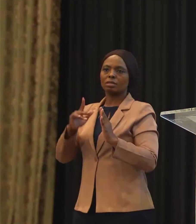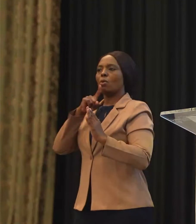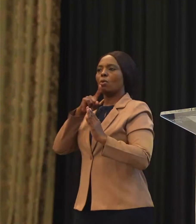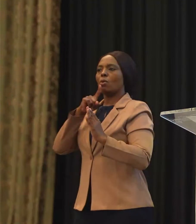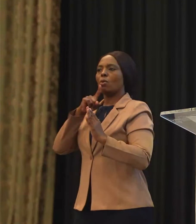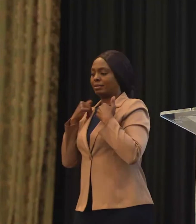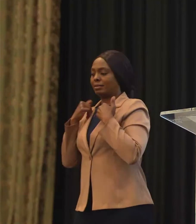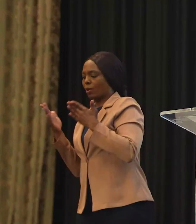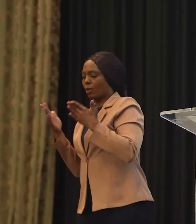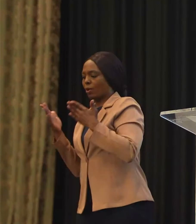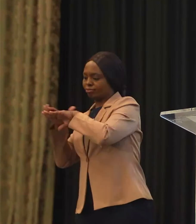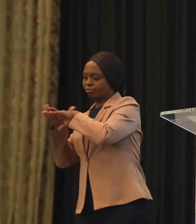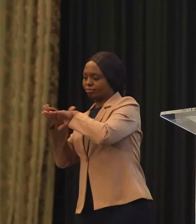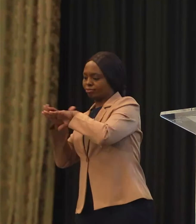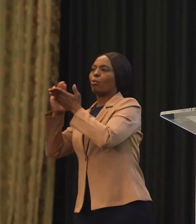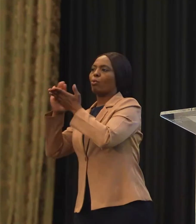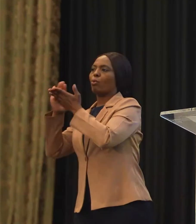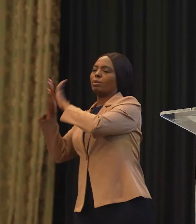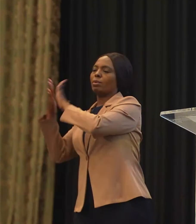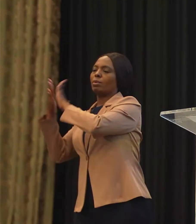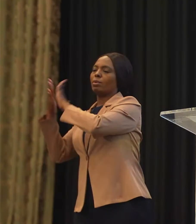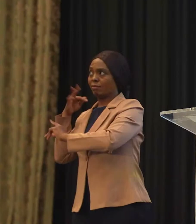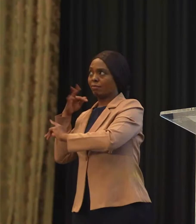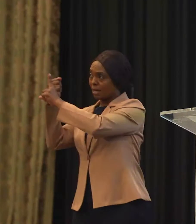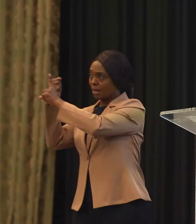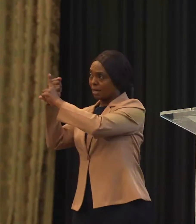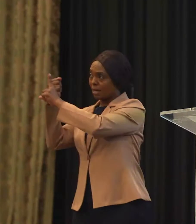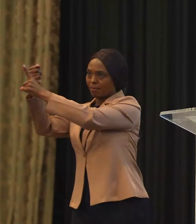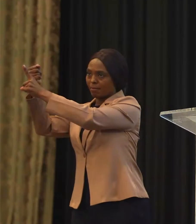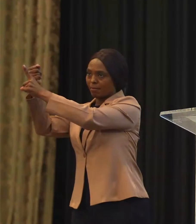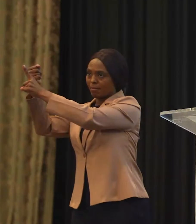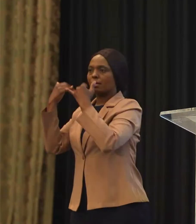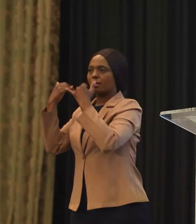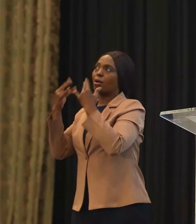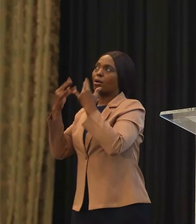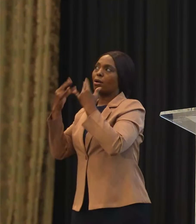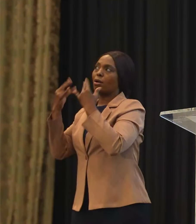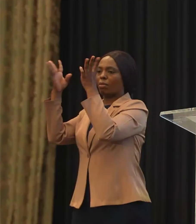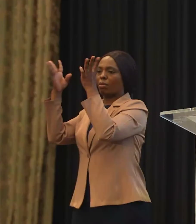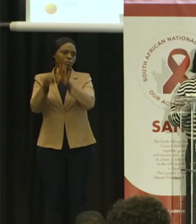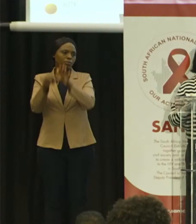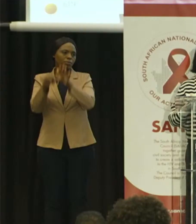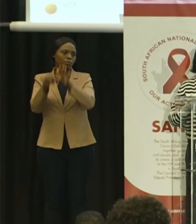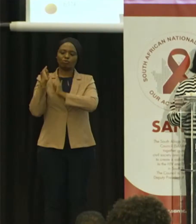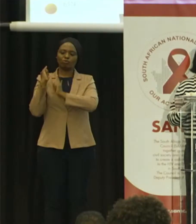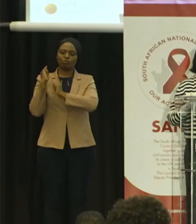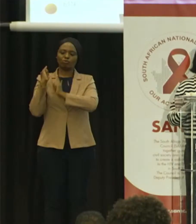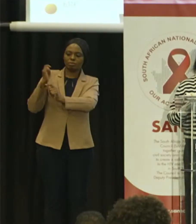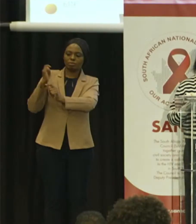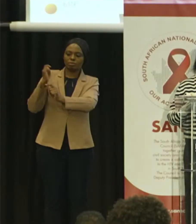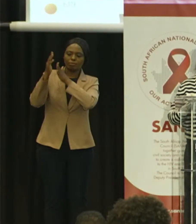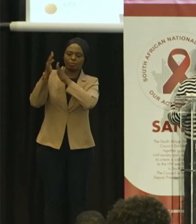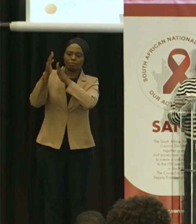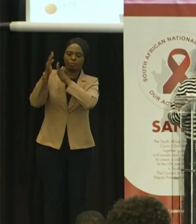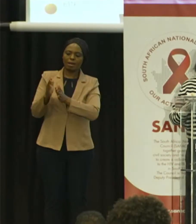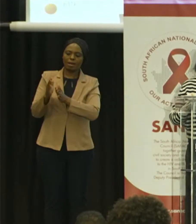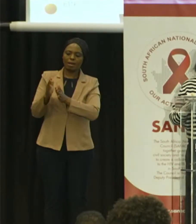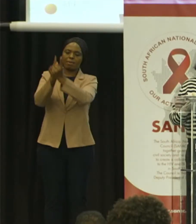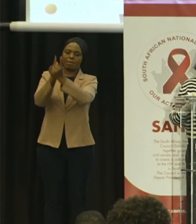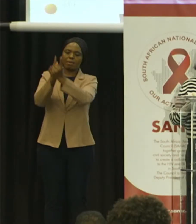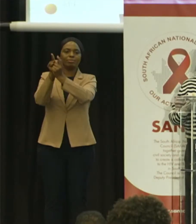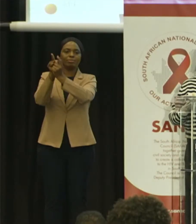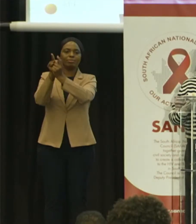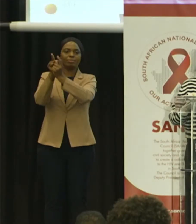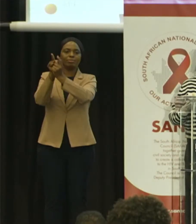level. So if we are trying to push forward in terms of key populations, our traditional leaders, our community leaders at large, they are the